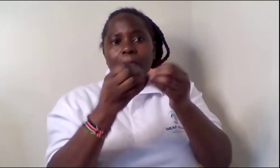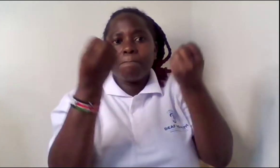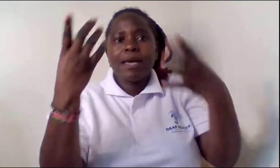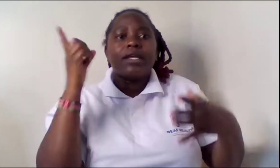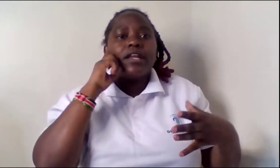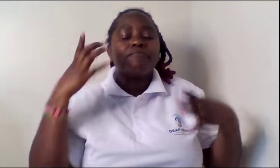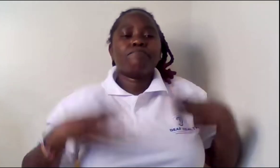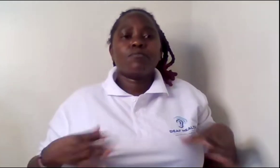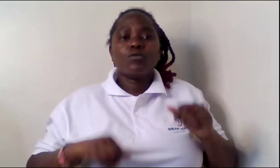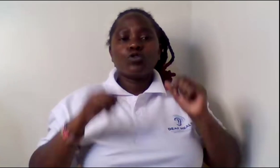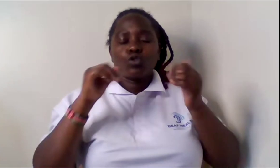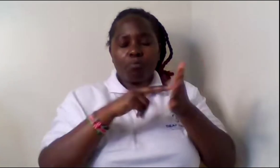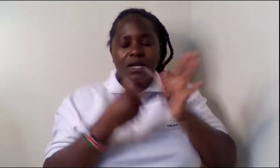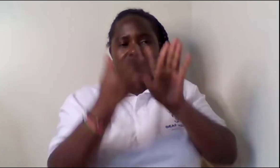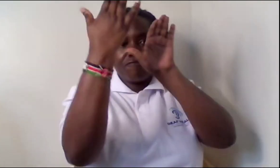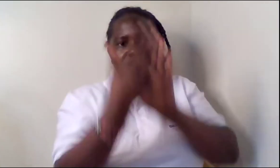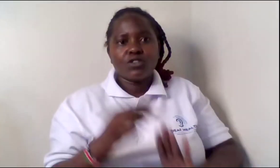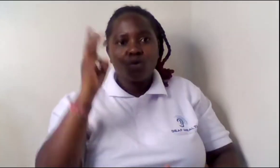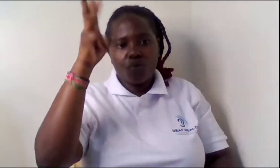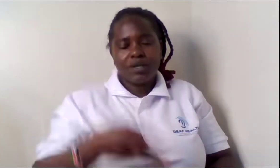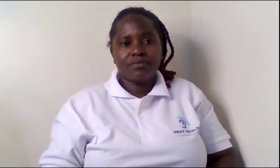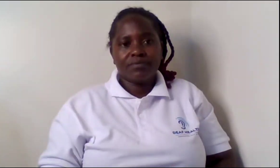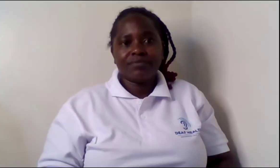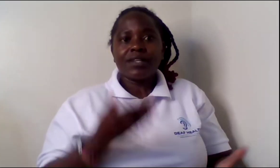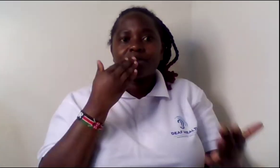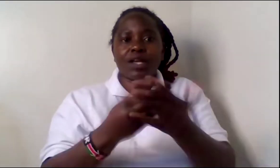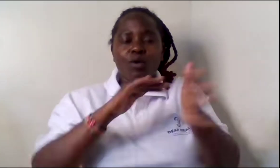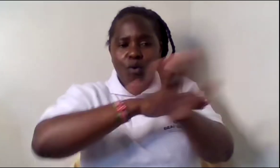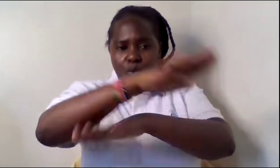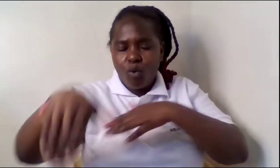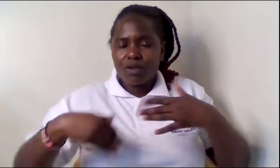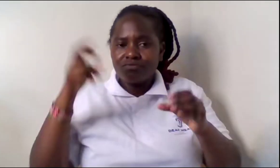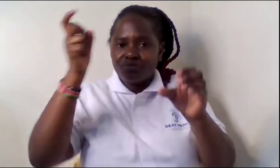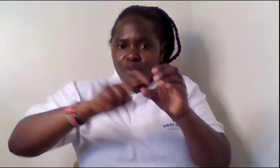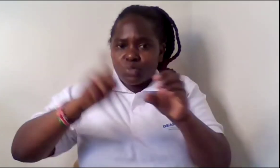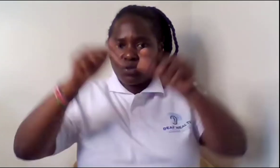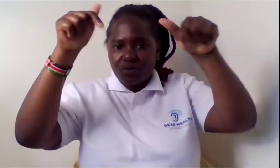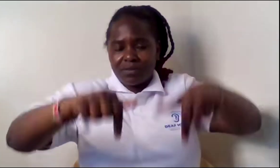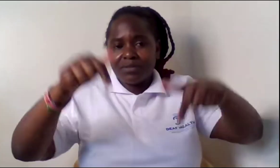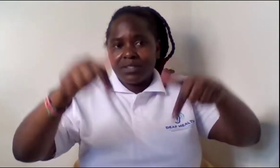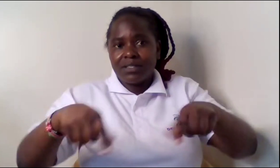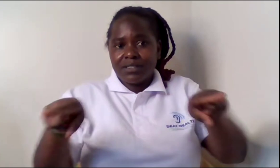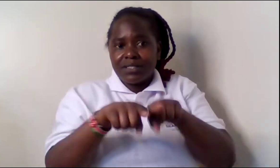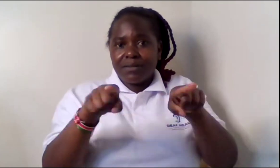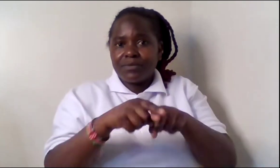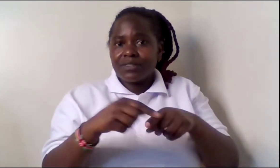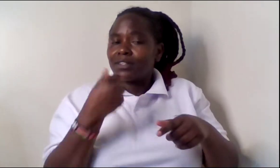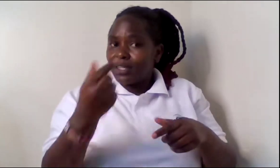But otherwise, I want to thank each and everyone who joined in today. I want to thank our moderator, Doreen, for organizing